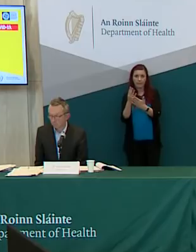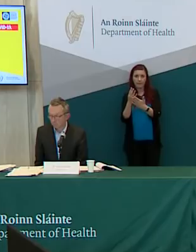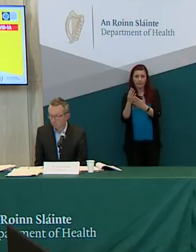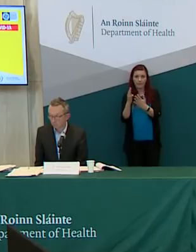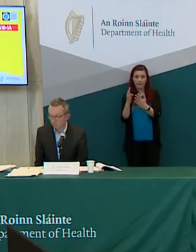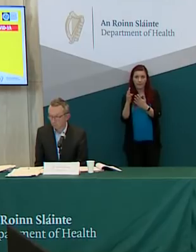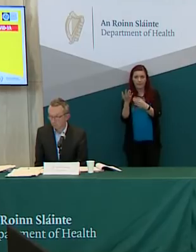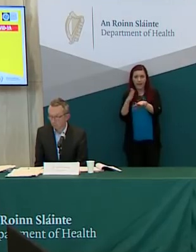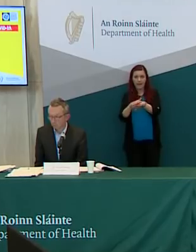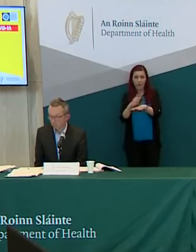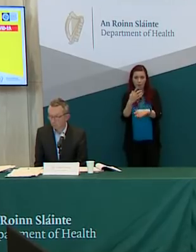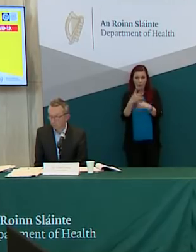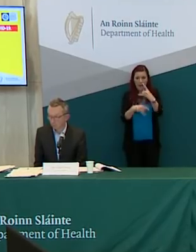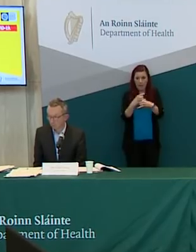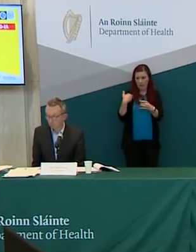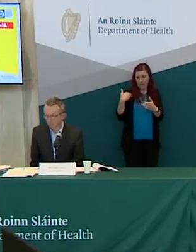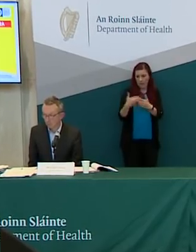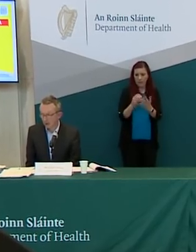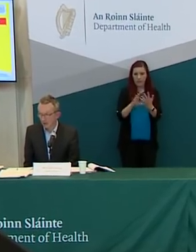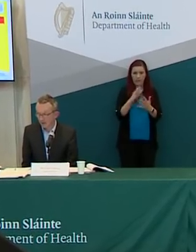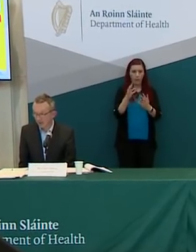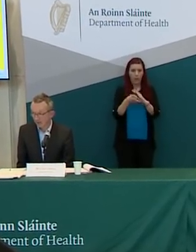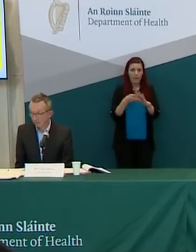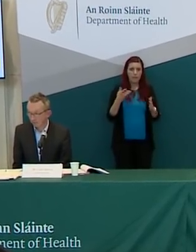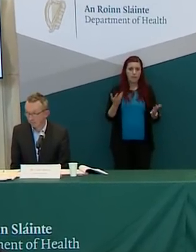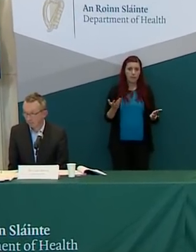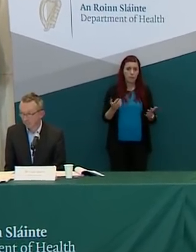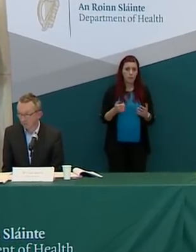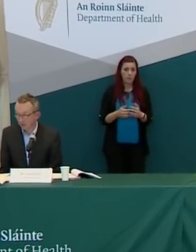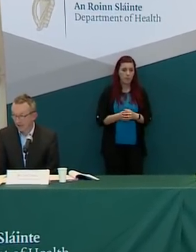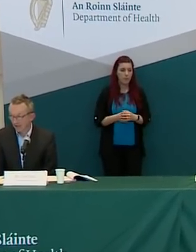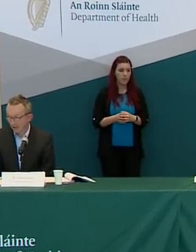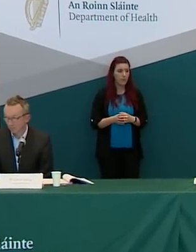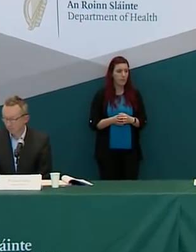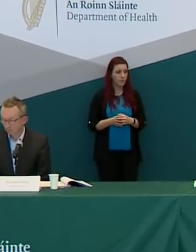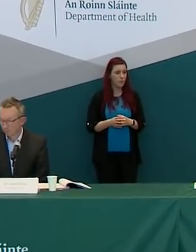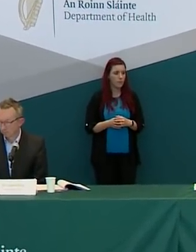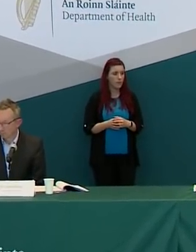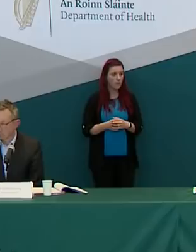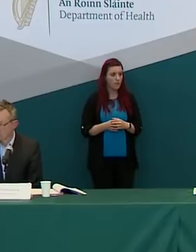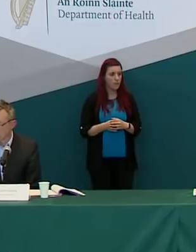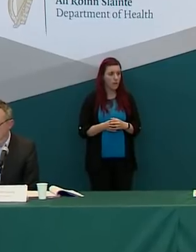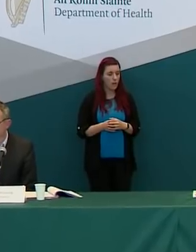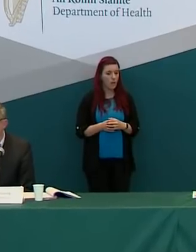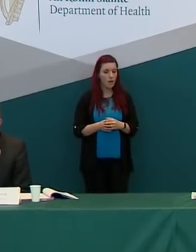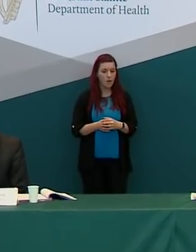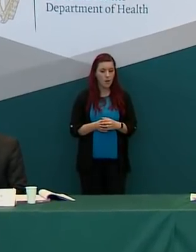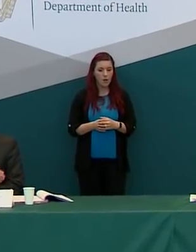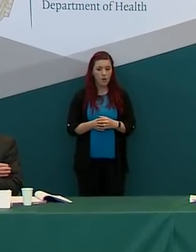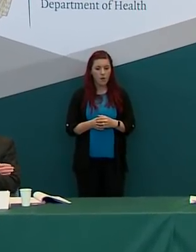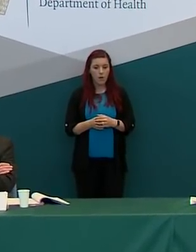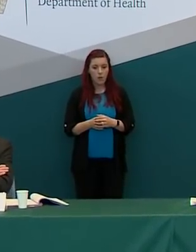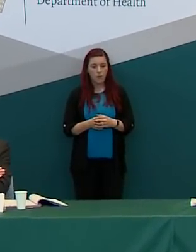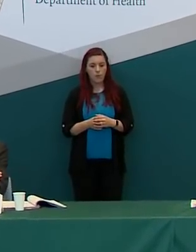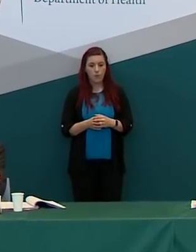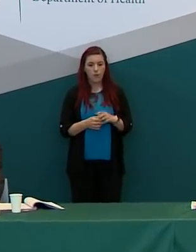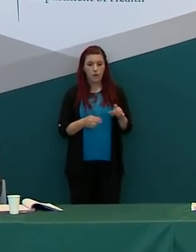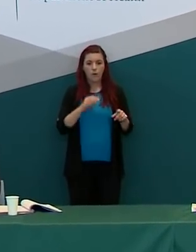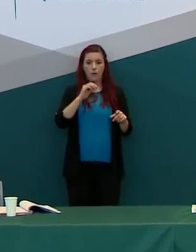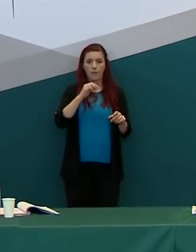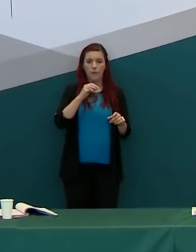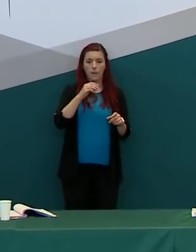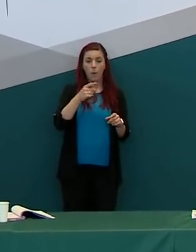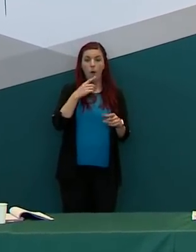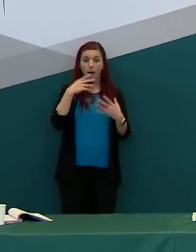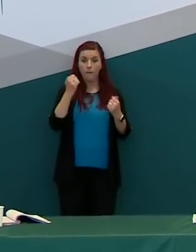10 weeks? So it's so a couple of levels to answer the question out. So we have seen